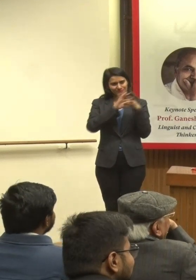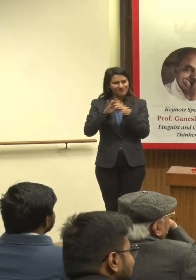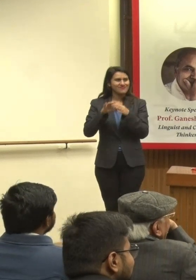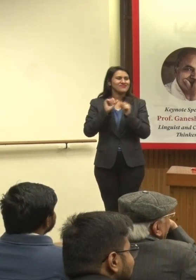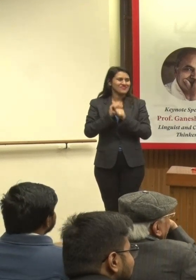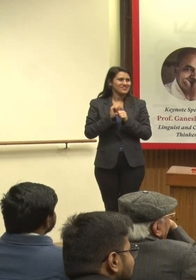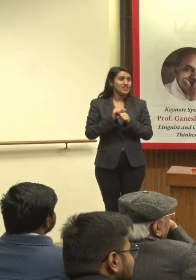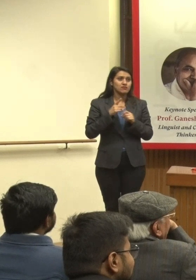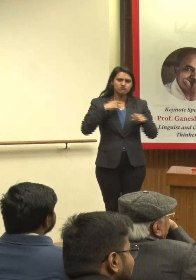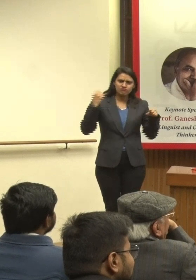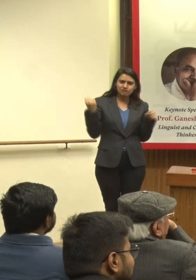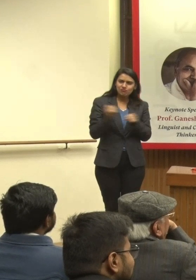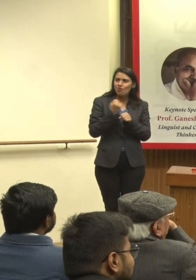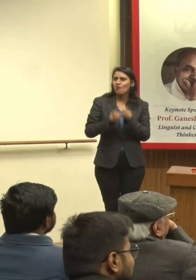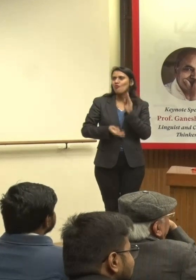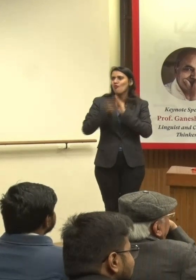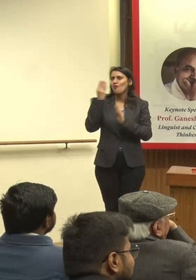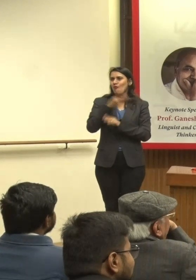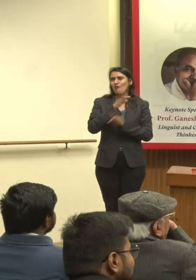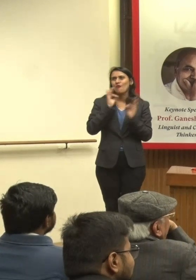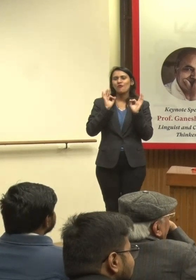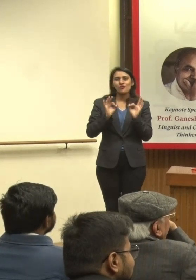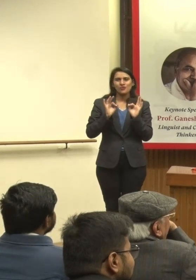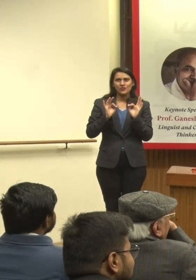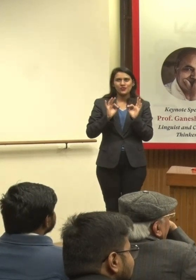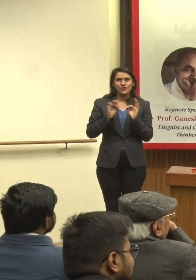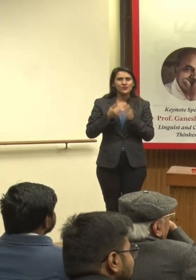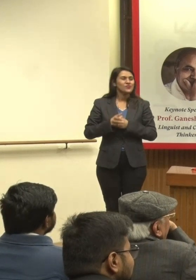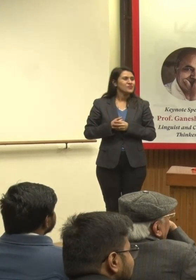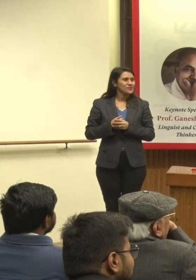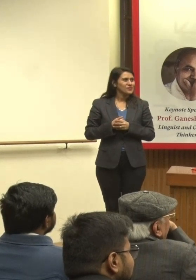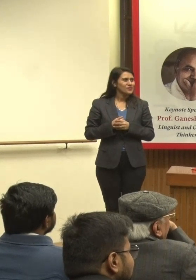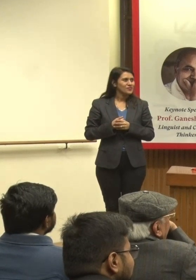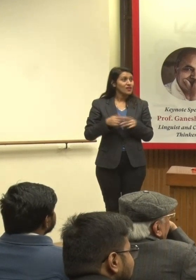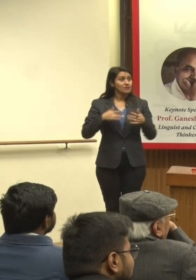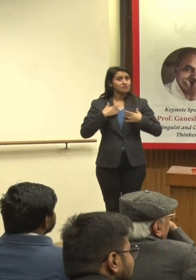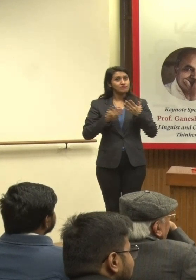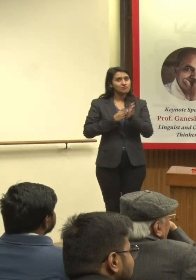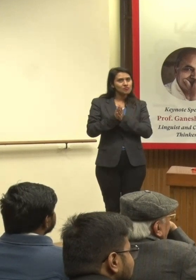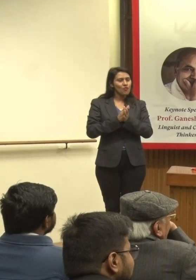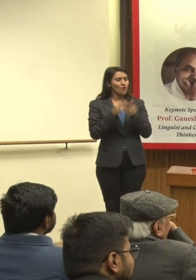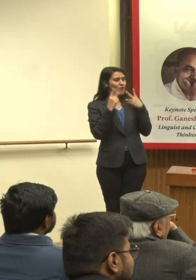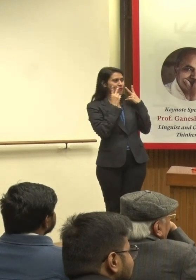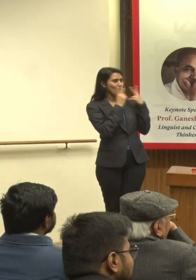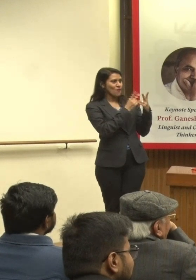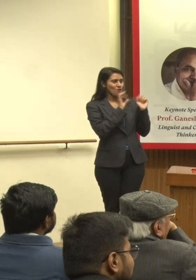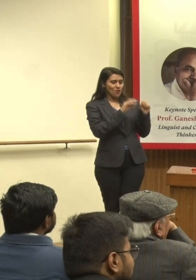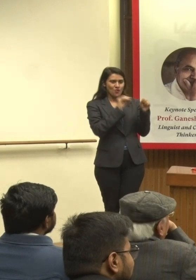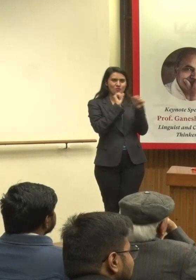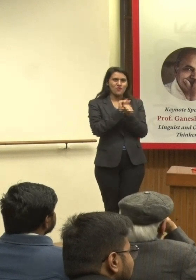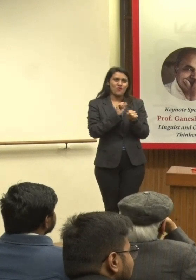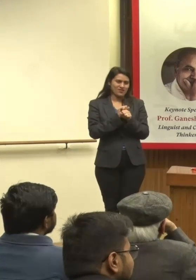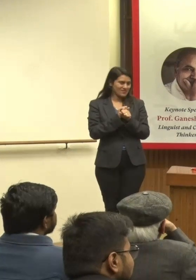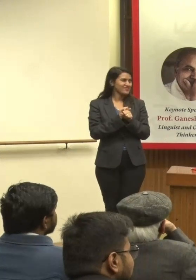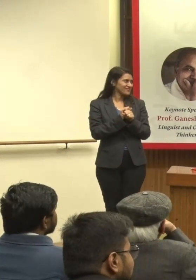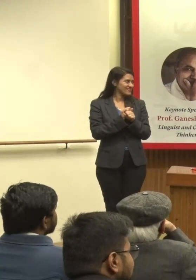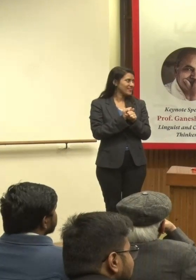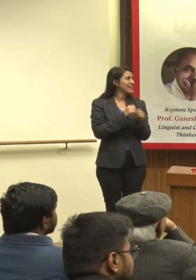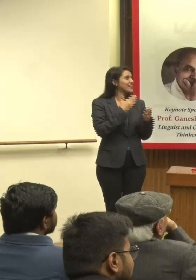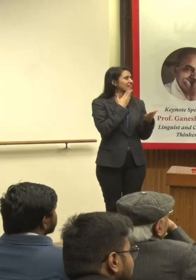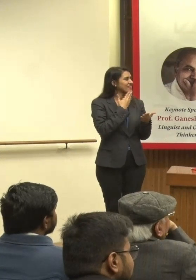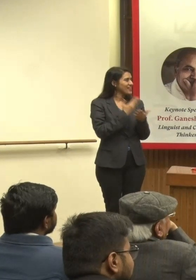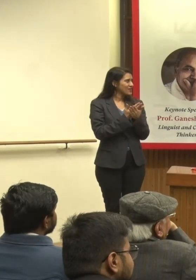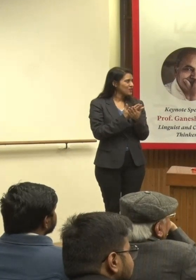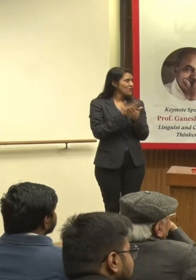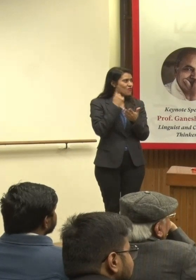It's a great initiative, and it's inspiring to see that you're doing this work. Thank you